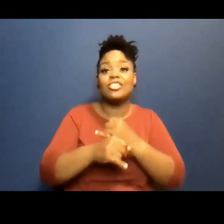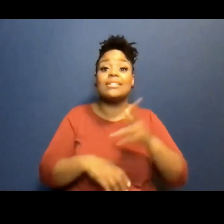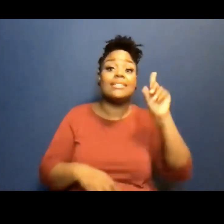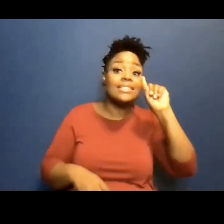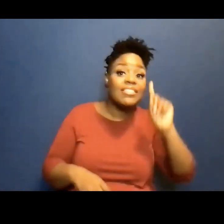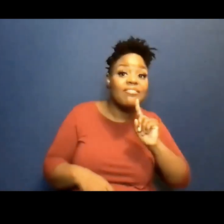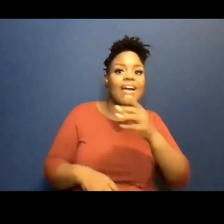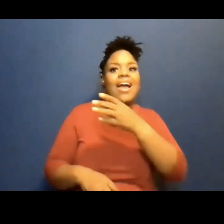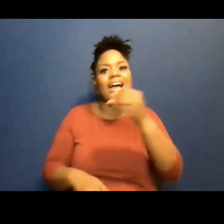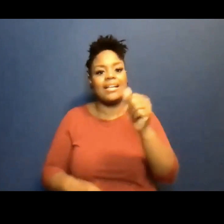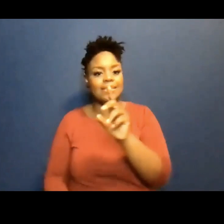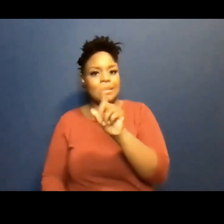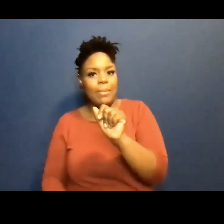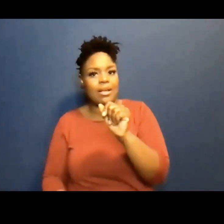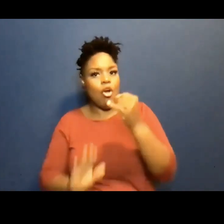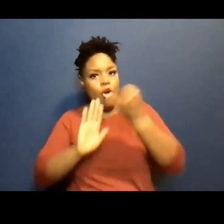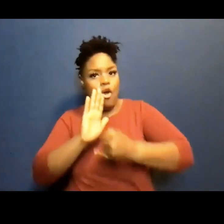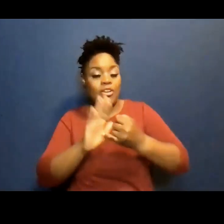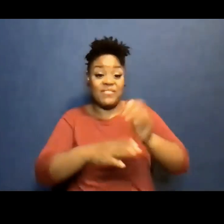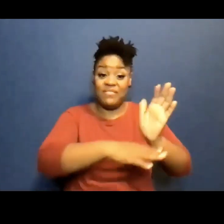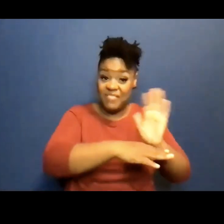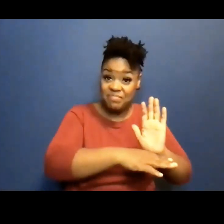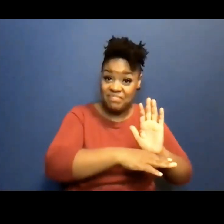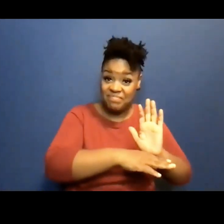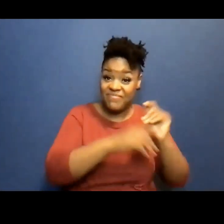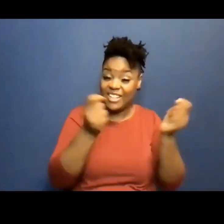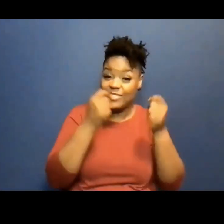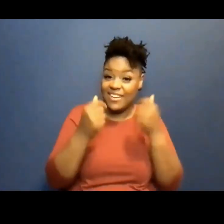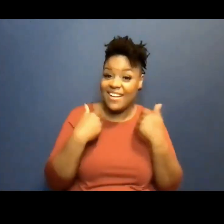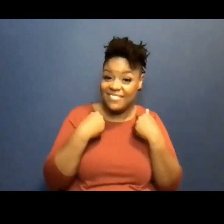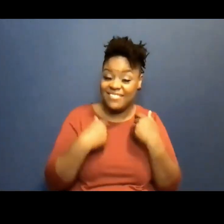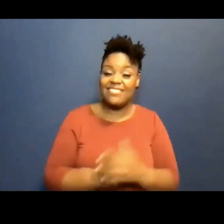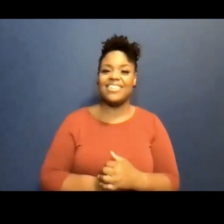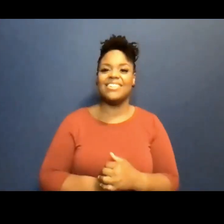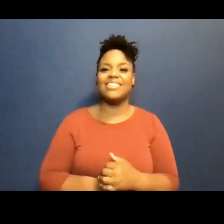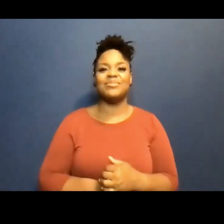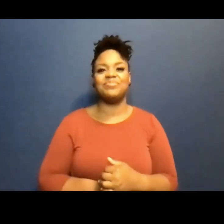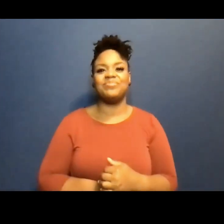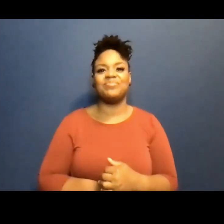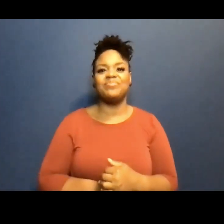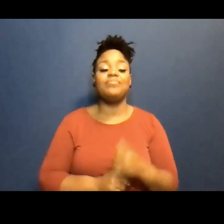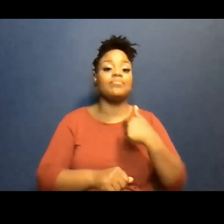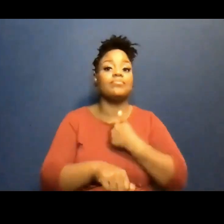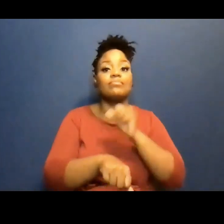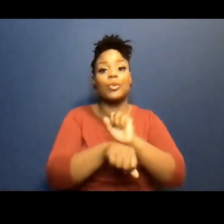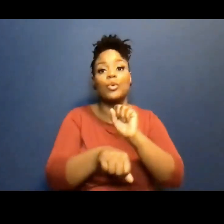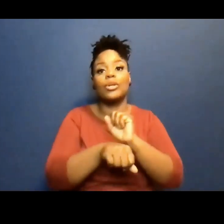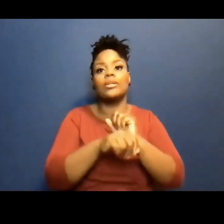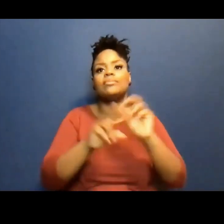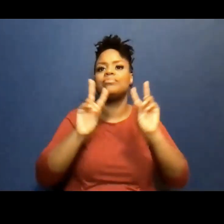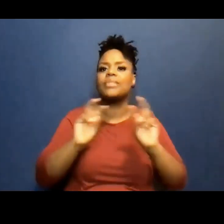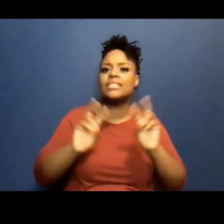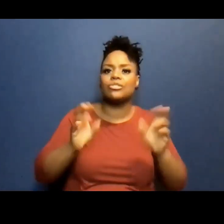done in film. I also work for as an assessor for the Film Hub Scotland, which is part of the BFI, the